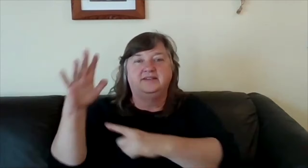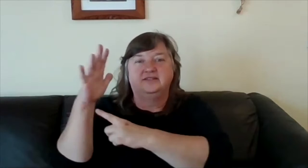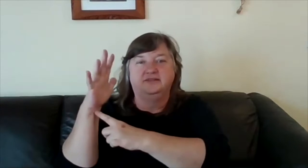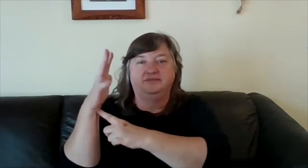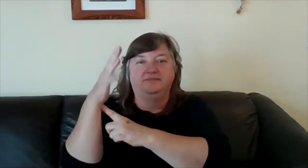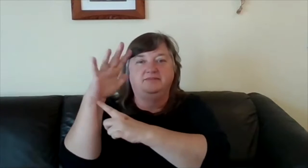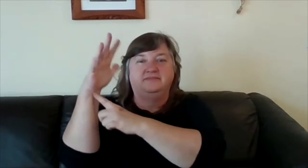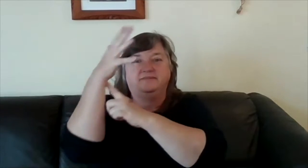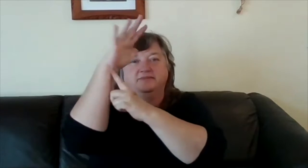Kite.